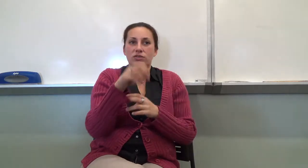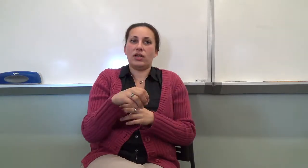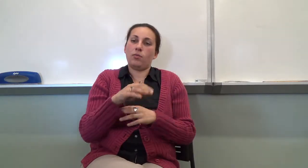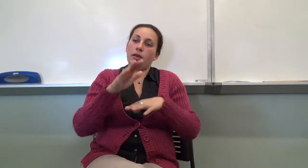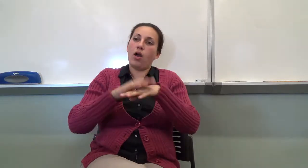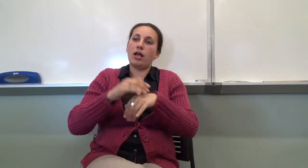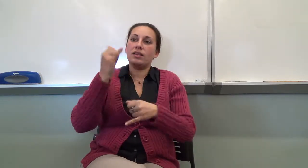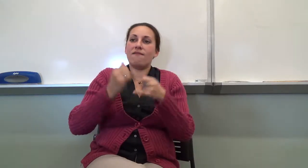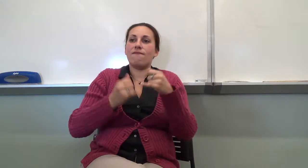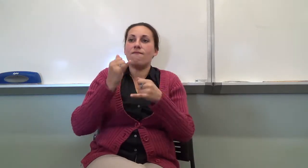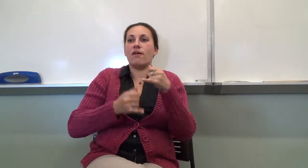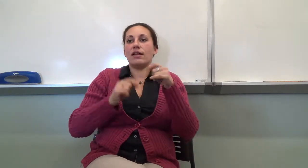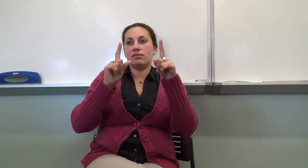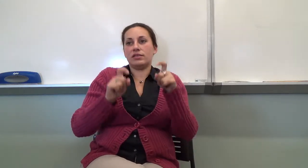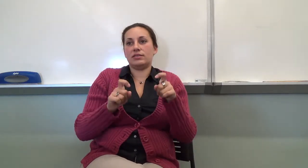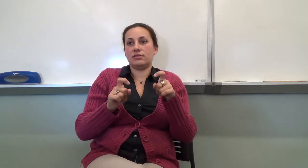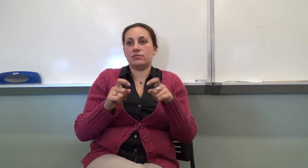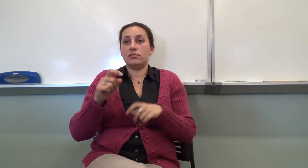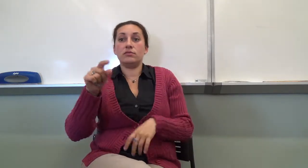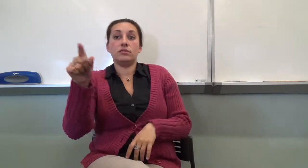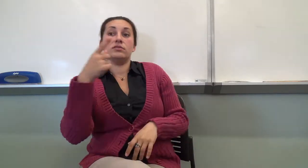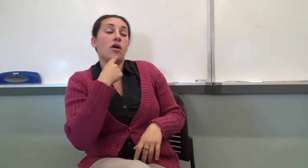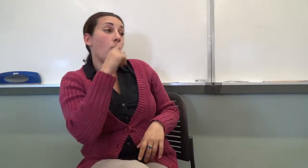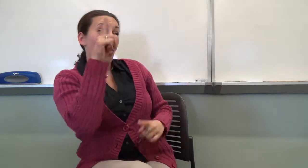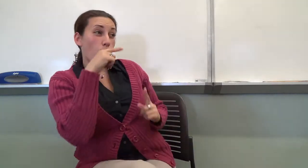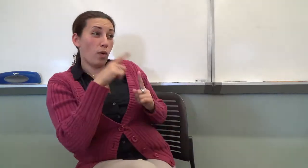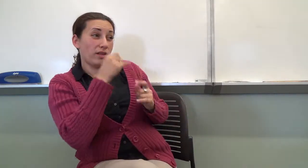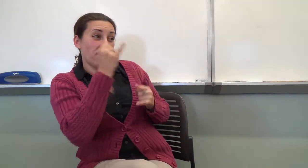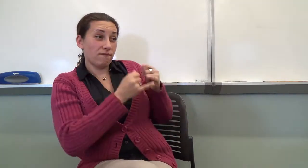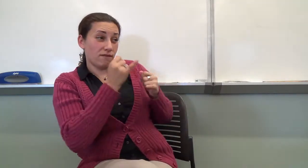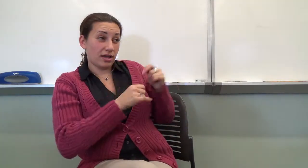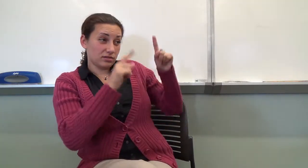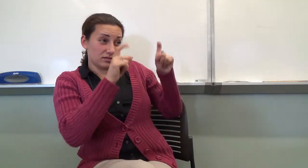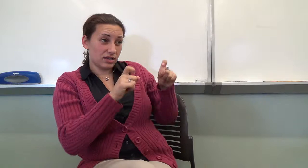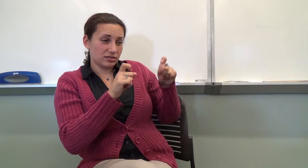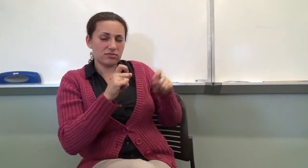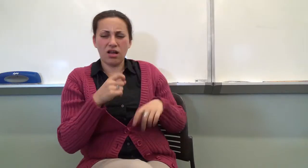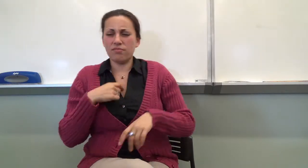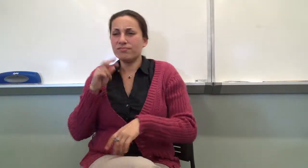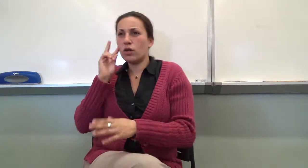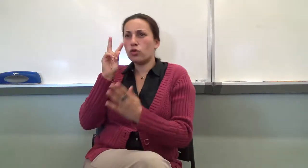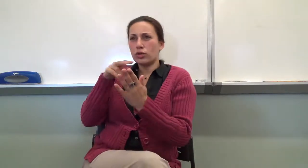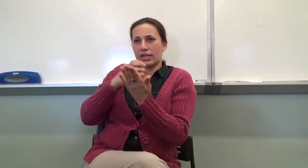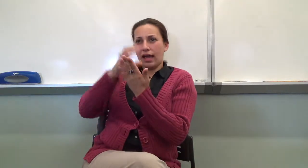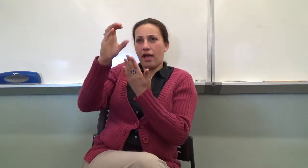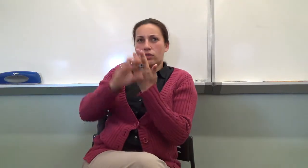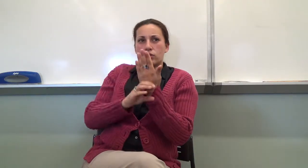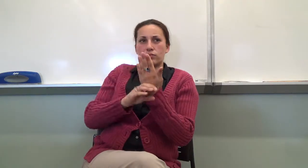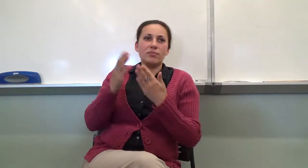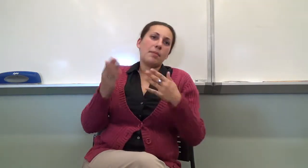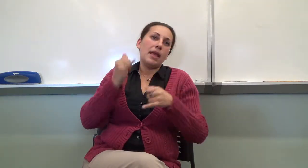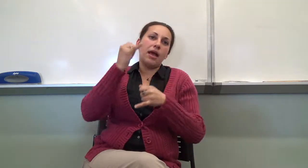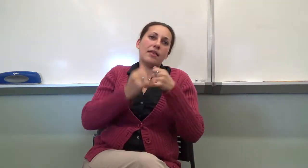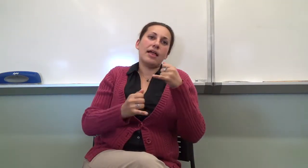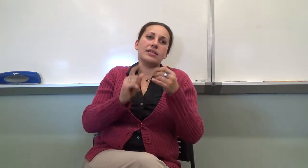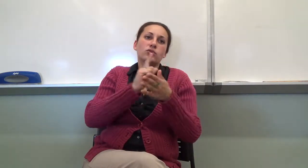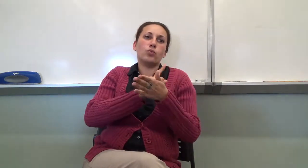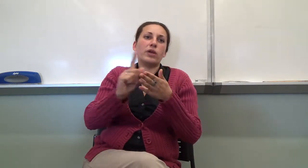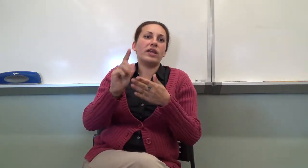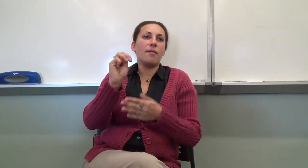the final? I'd have to look at a calendar for that. It's usually the first week in June, or maybe the last week in May. I think it's the first week in June.